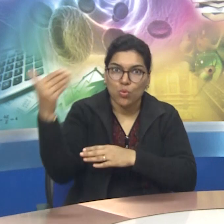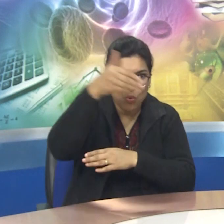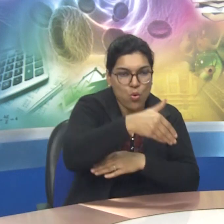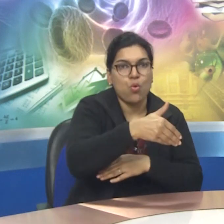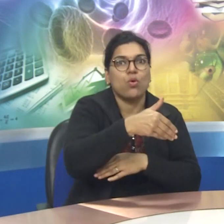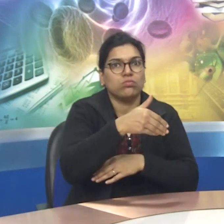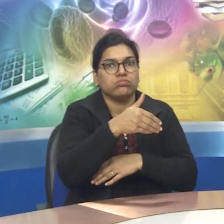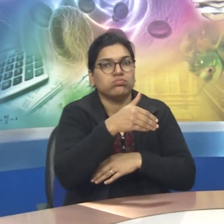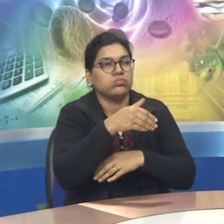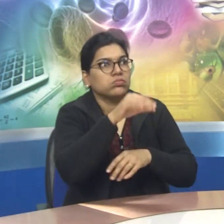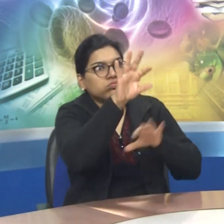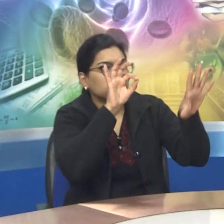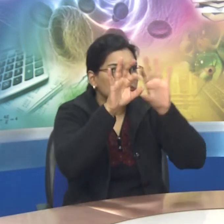save the time of the reader.